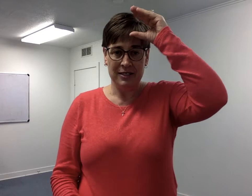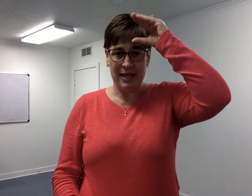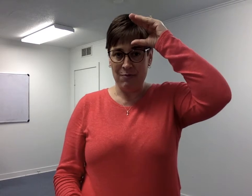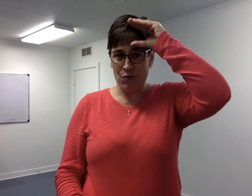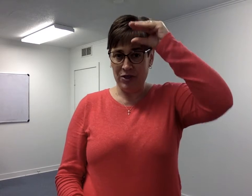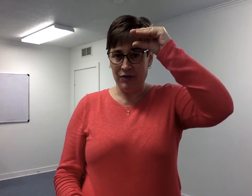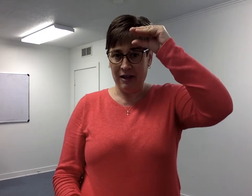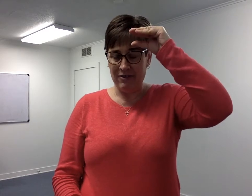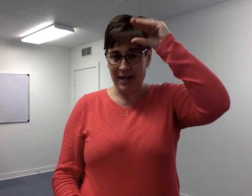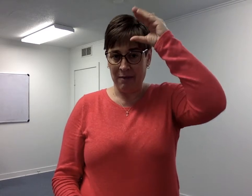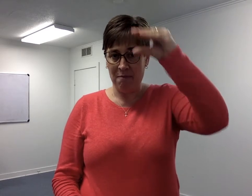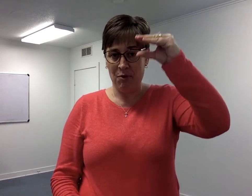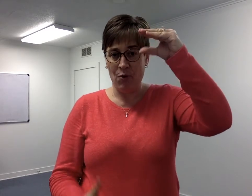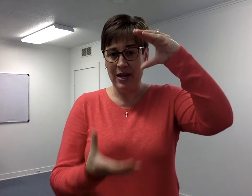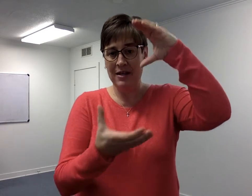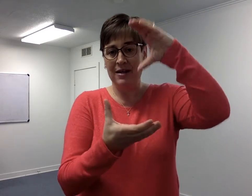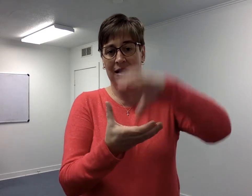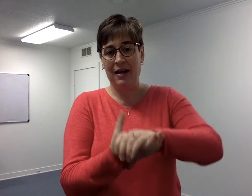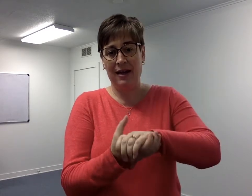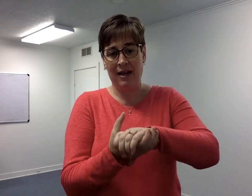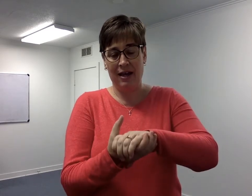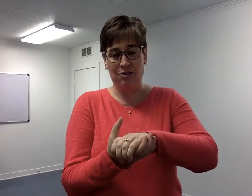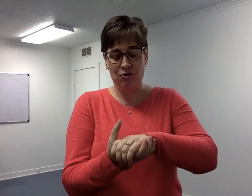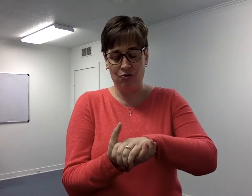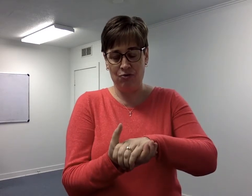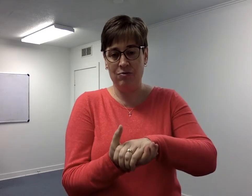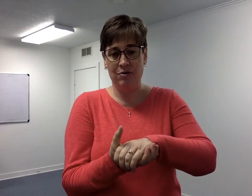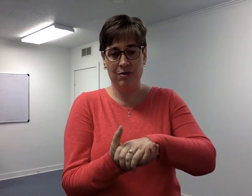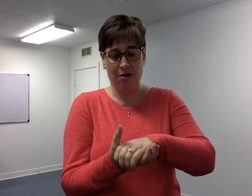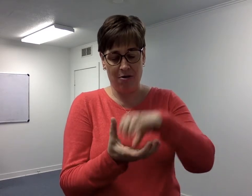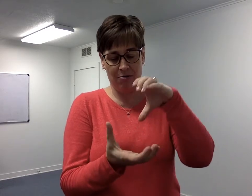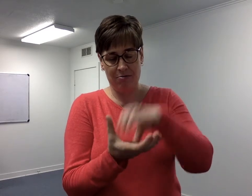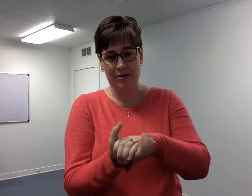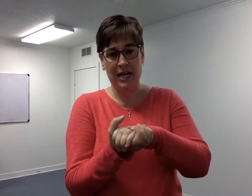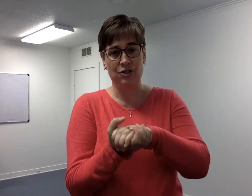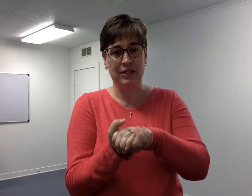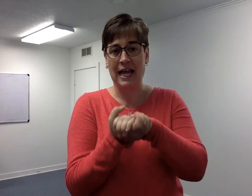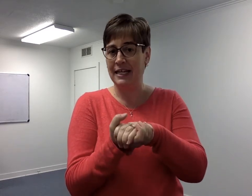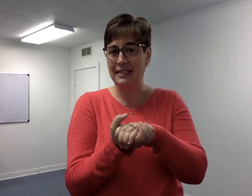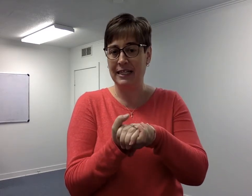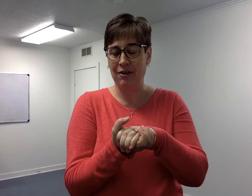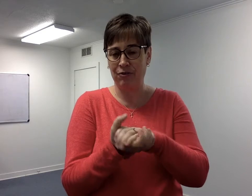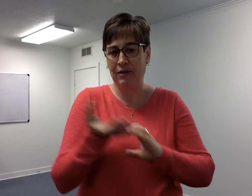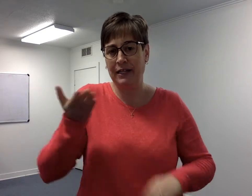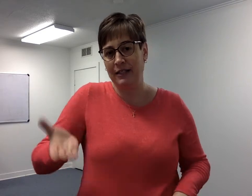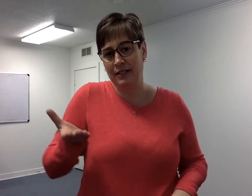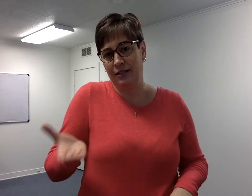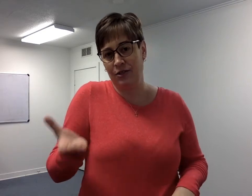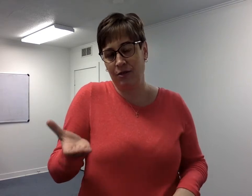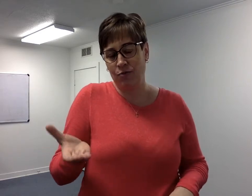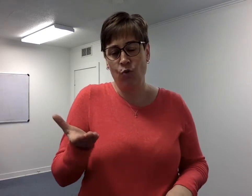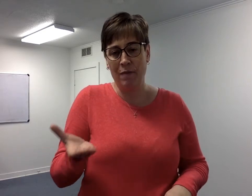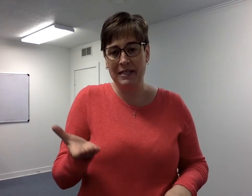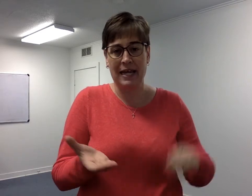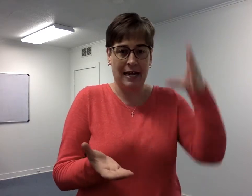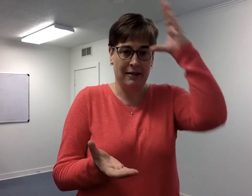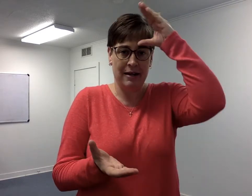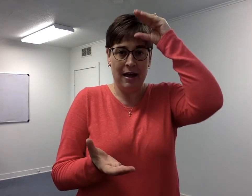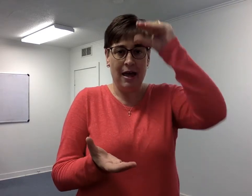same with your left hand. Boy, and you are catching the hands together. Like this is the woman's hand,